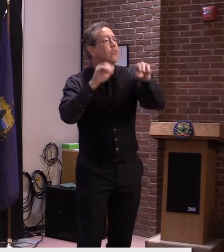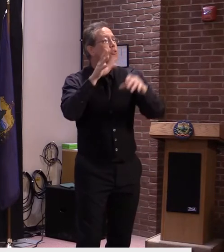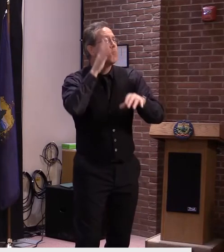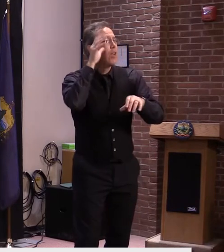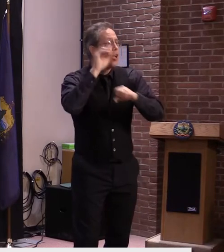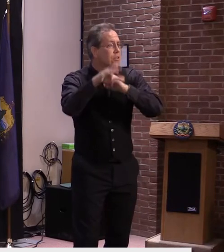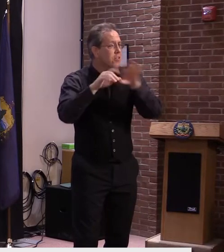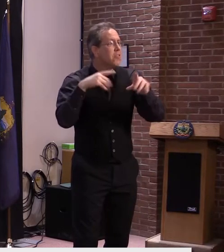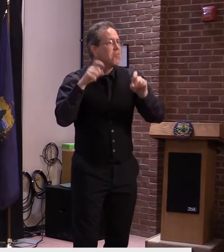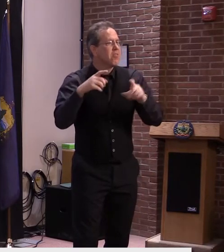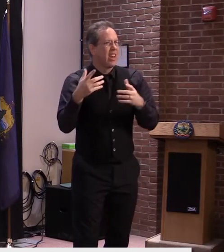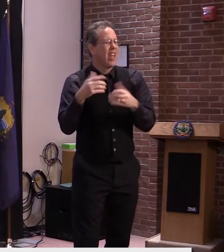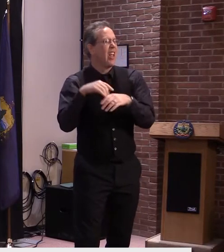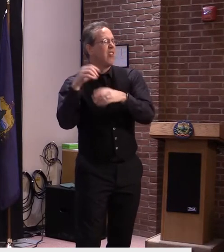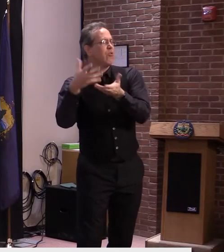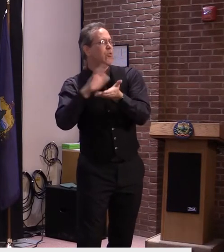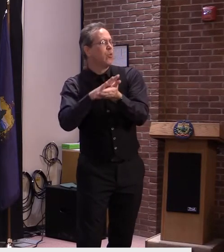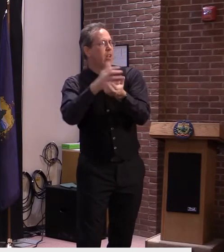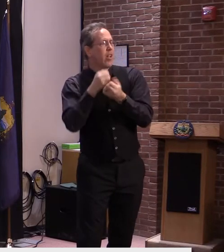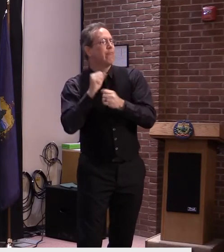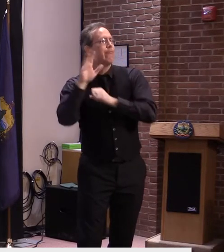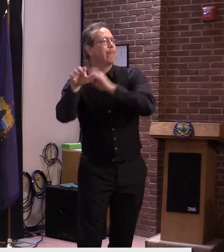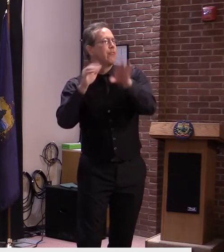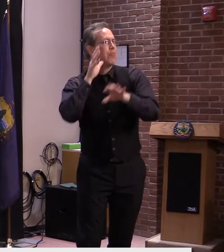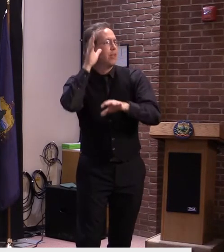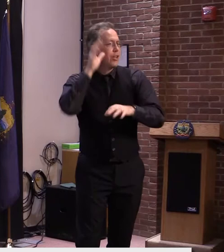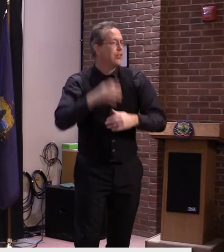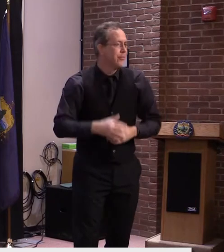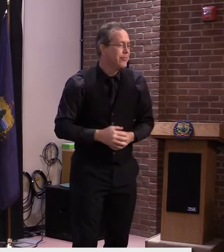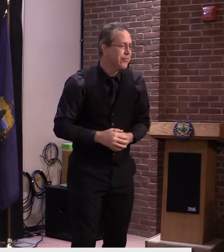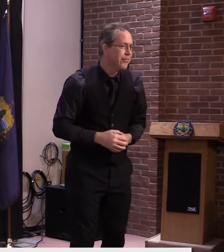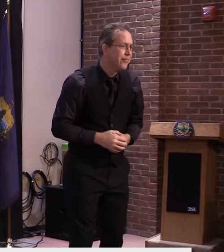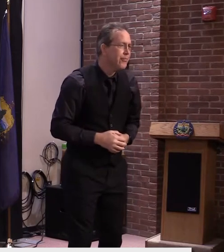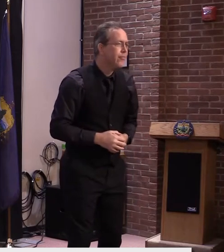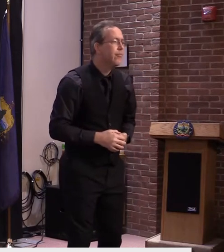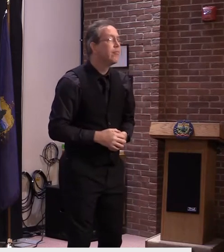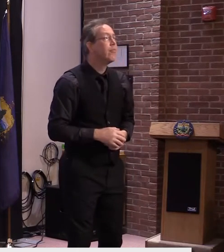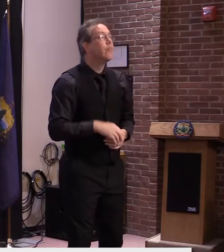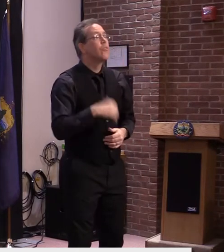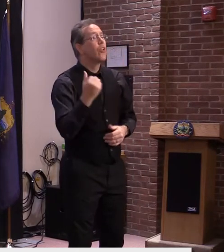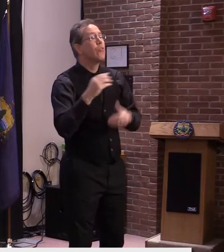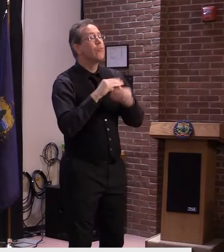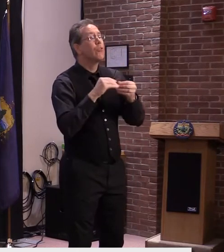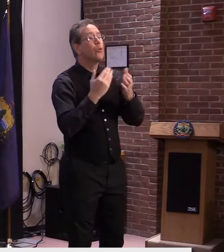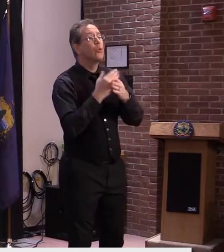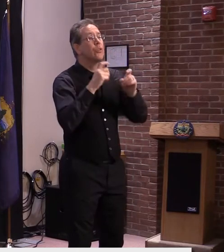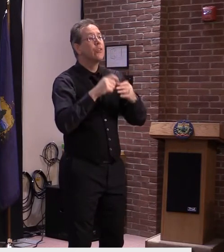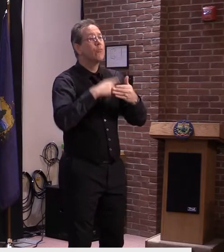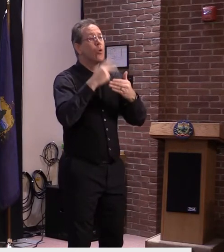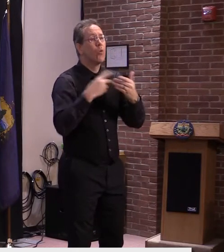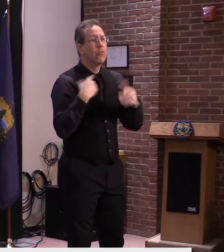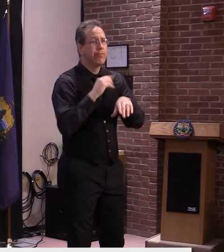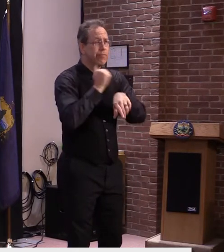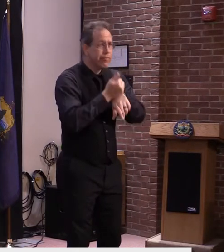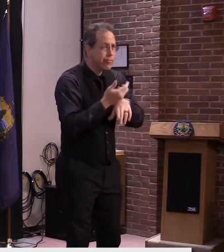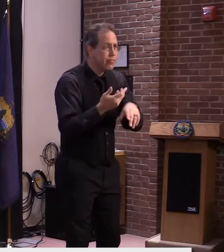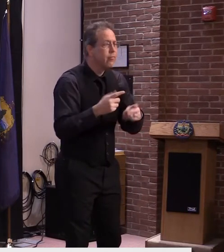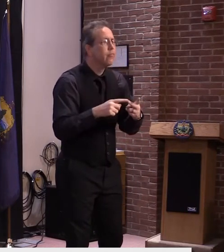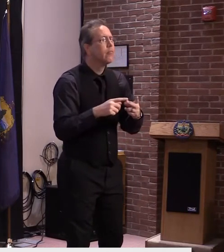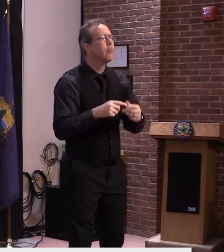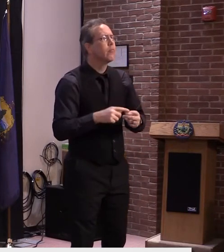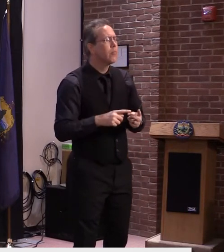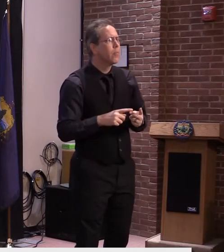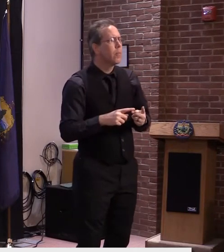as we speak. Another testing program we're working on is what we're calling an assurance testing program for school